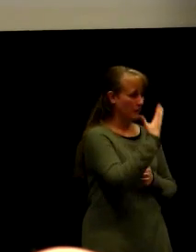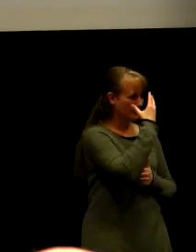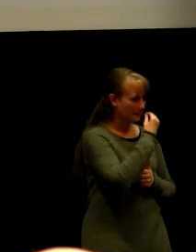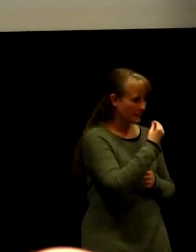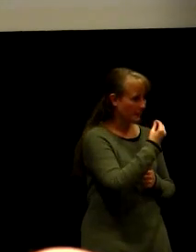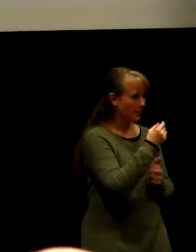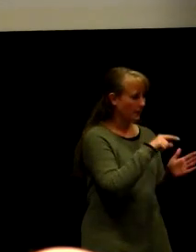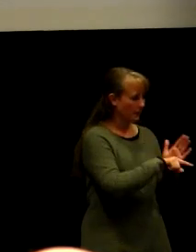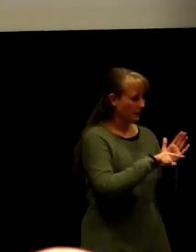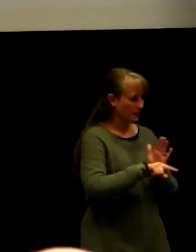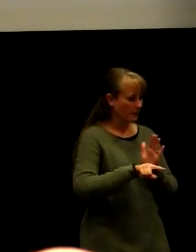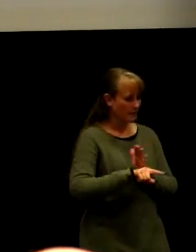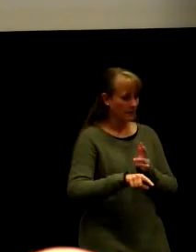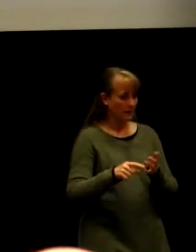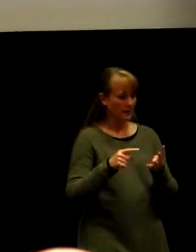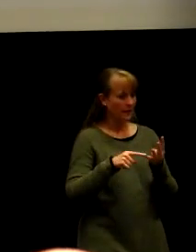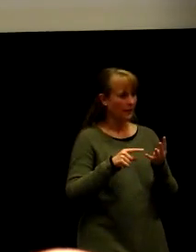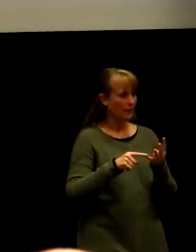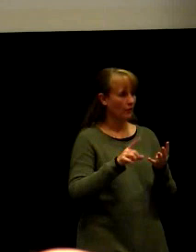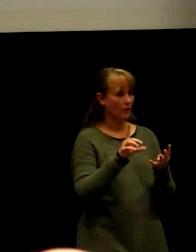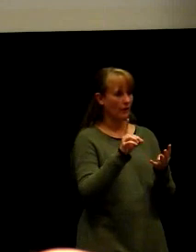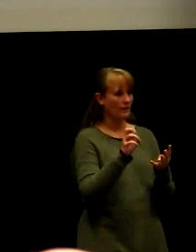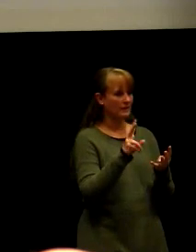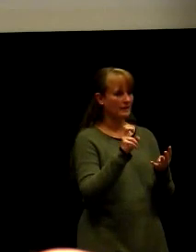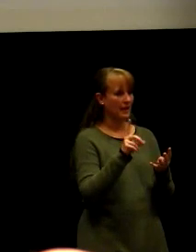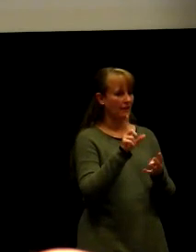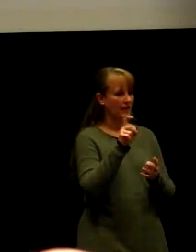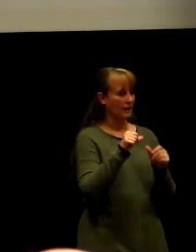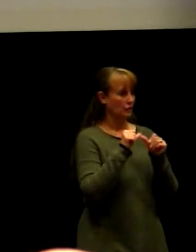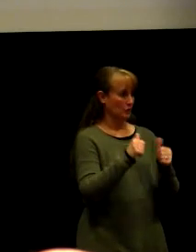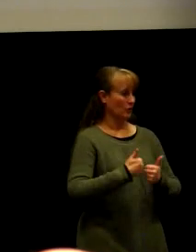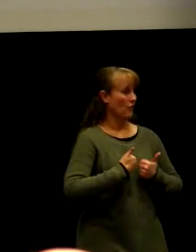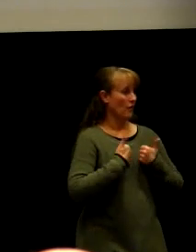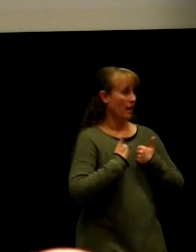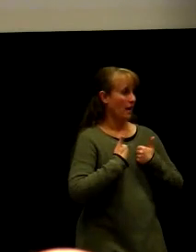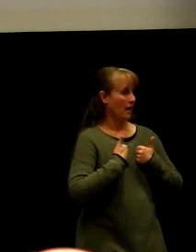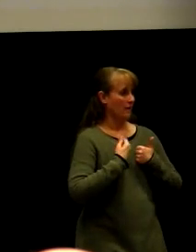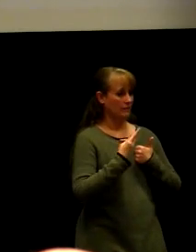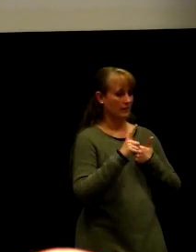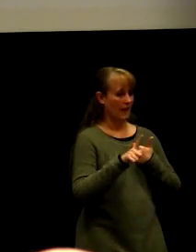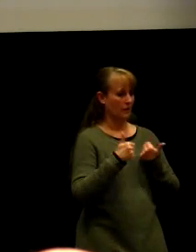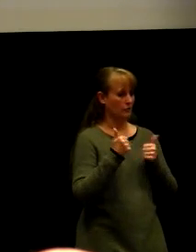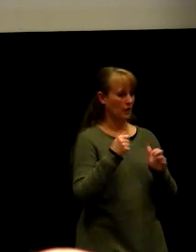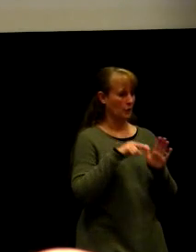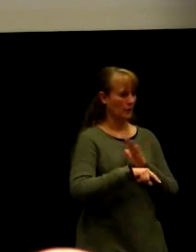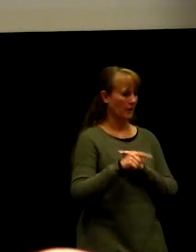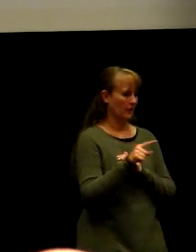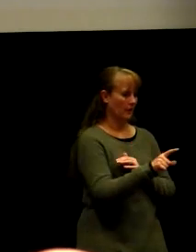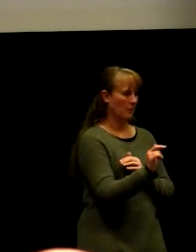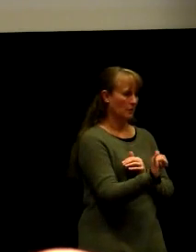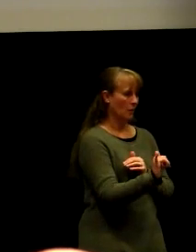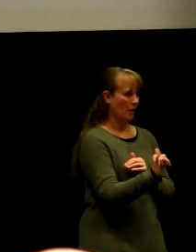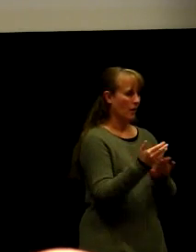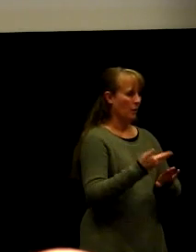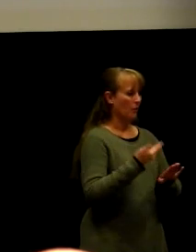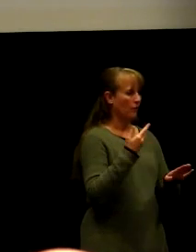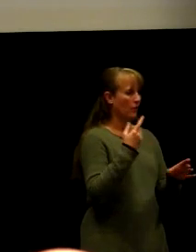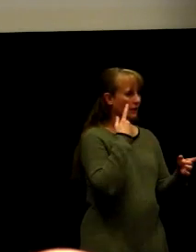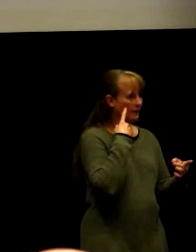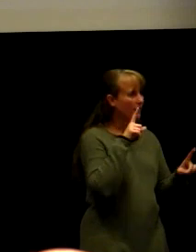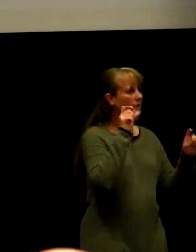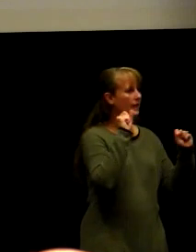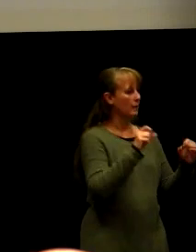hibernation. And then David Bowman has to survive HAL's efforts to kill him as well before he's finally able